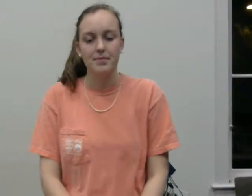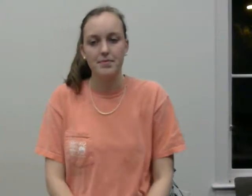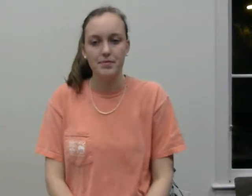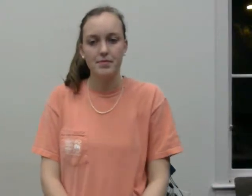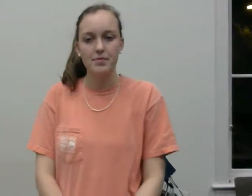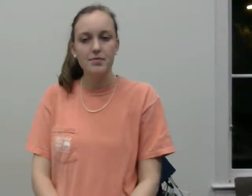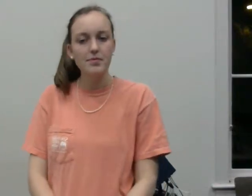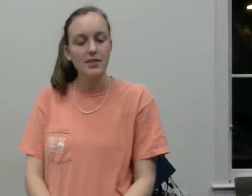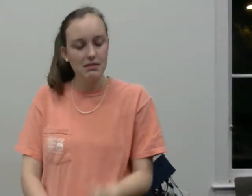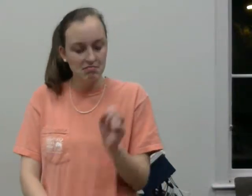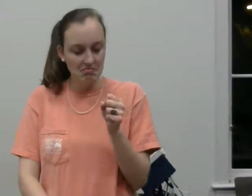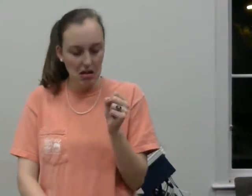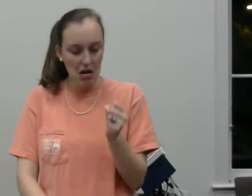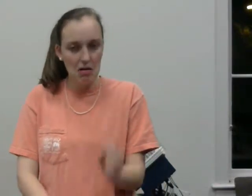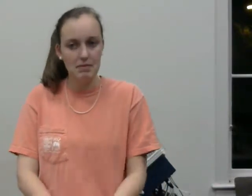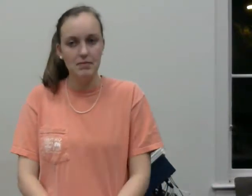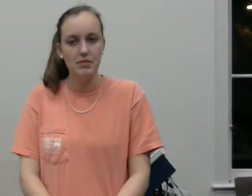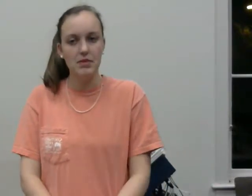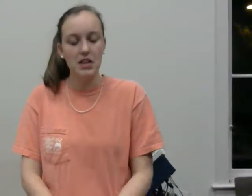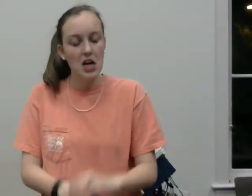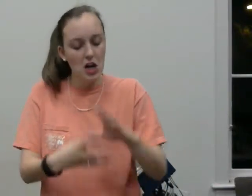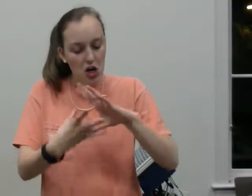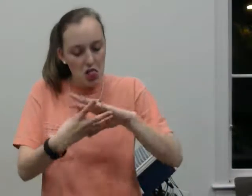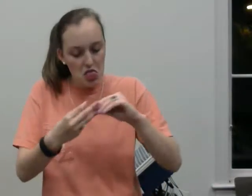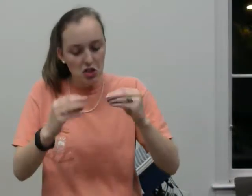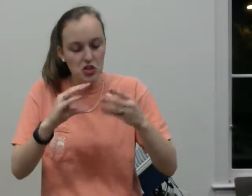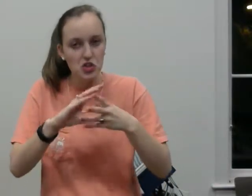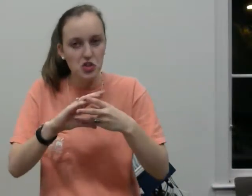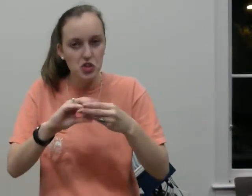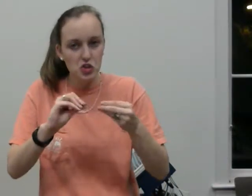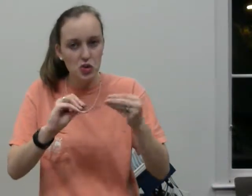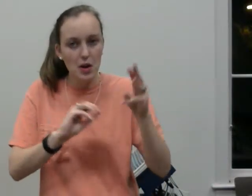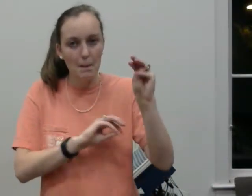Yep. The story of Morris the Midget Moose.